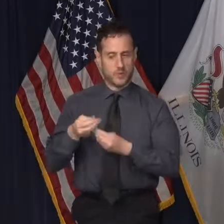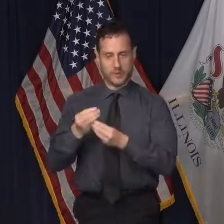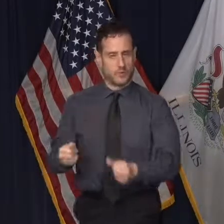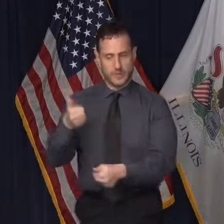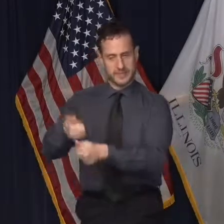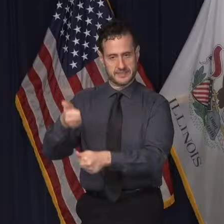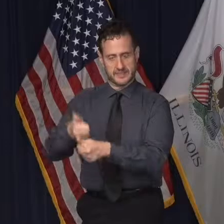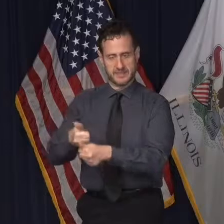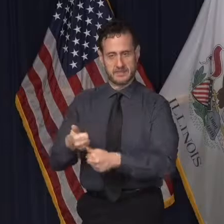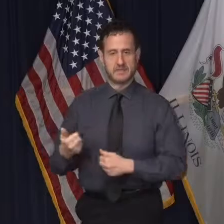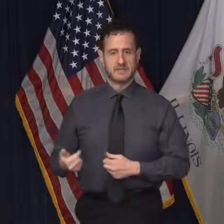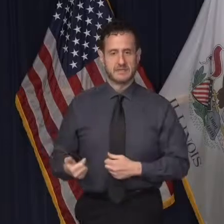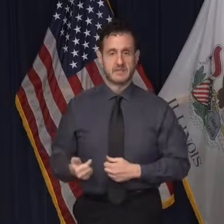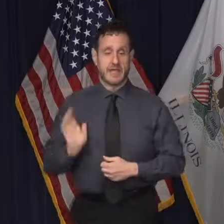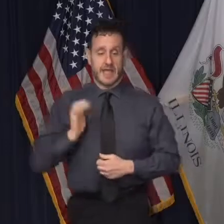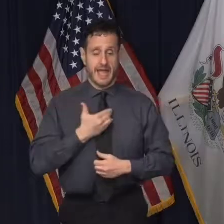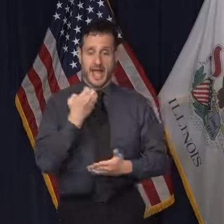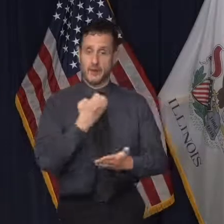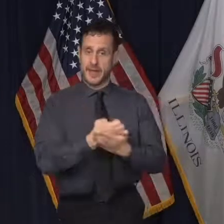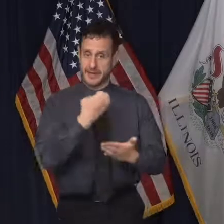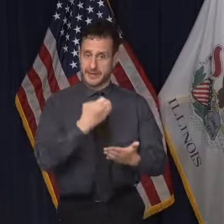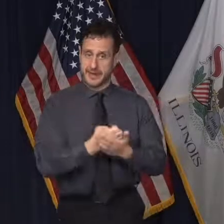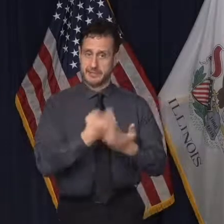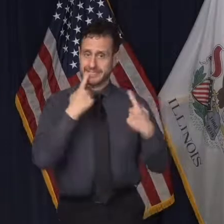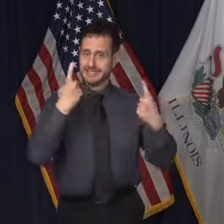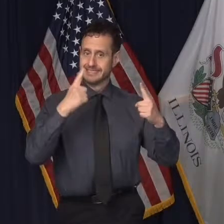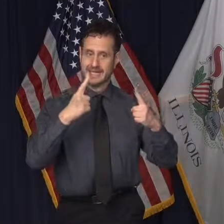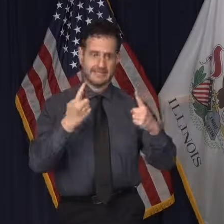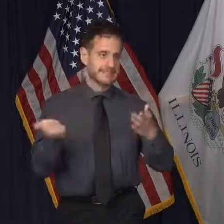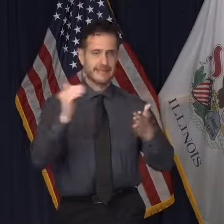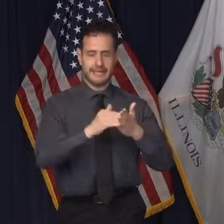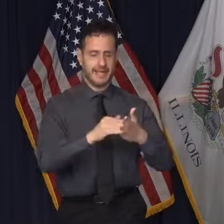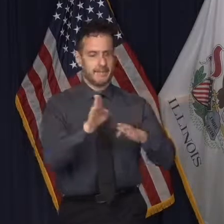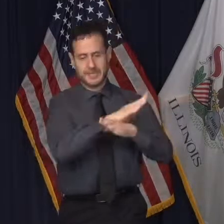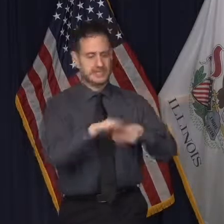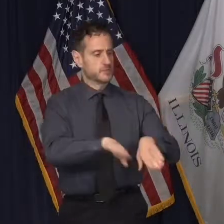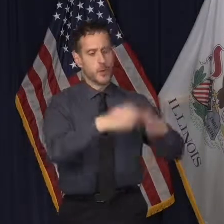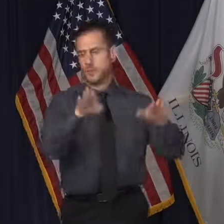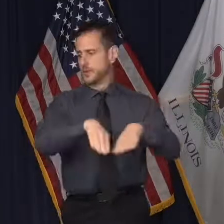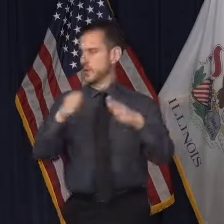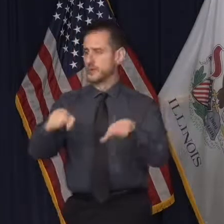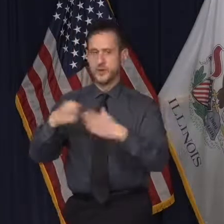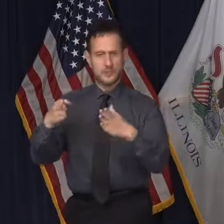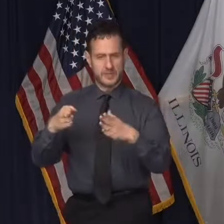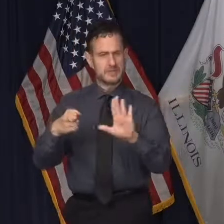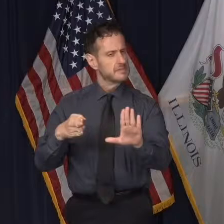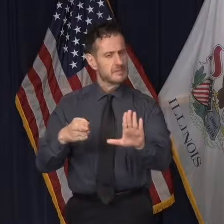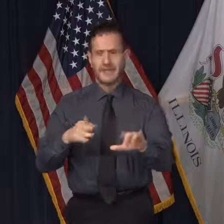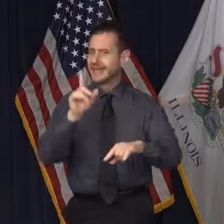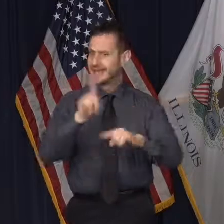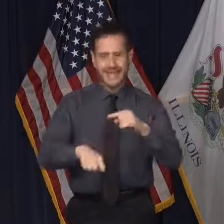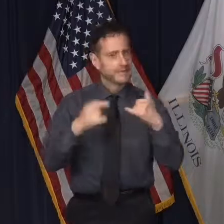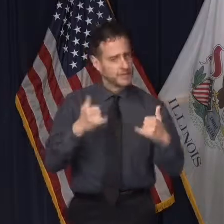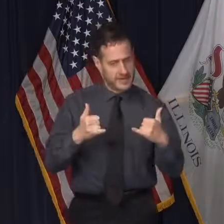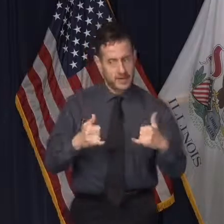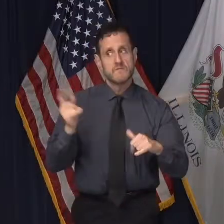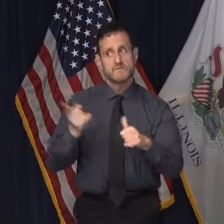fully restore our economic vitality as long as it's here without any way to temper or prevent